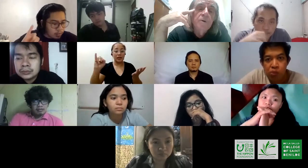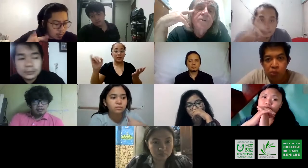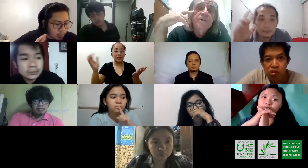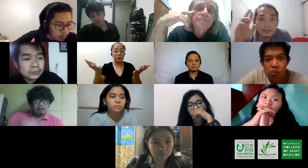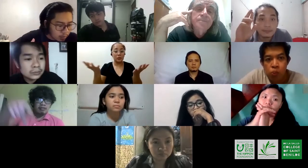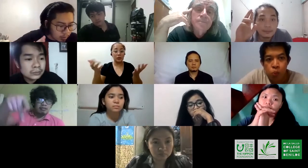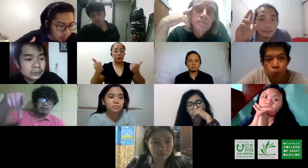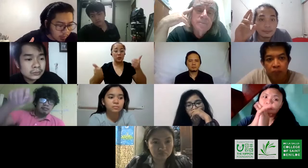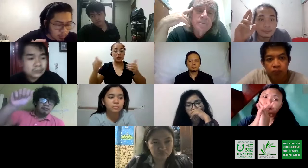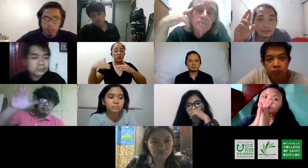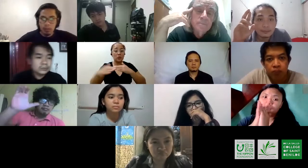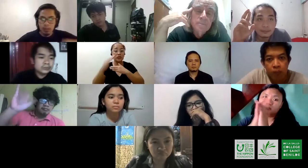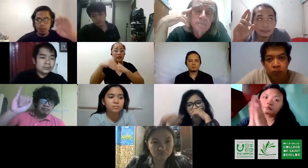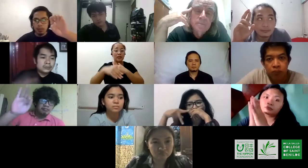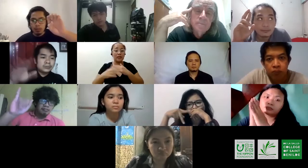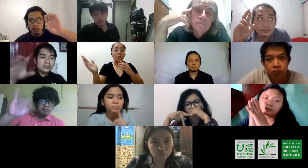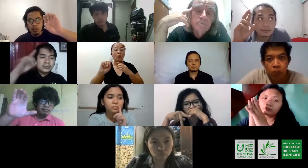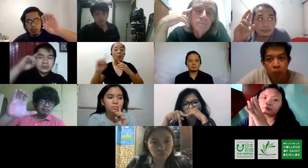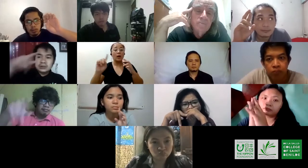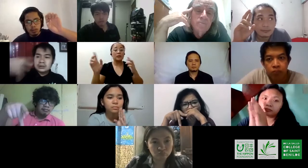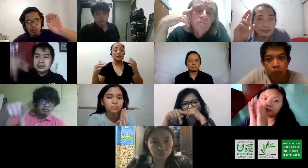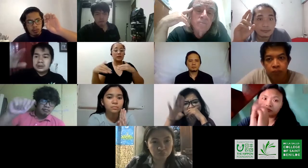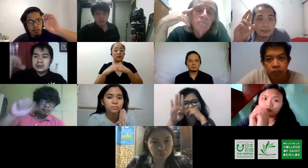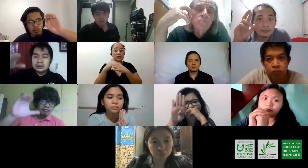which ocean?